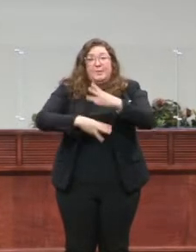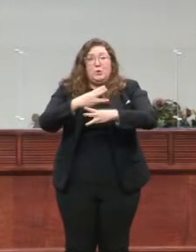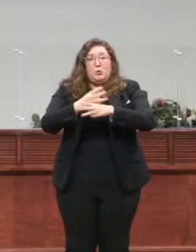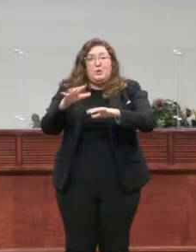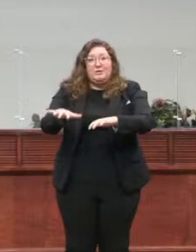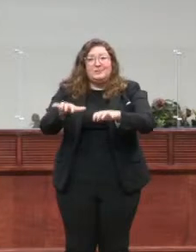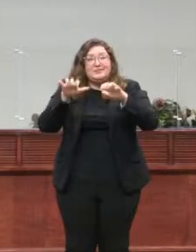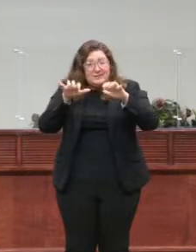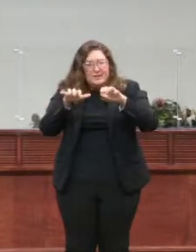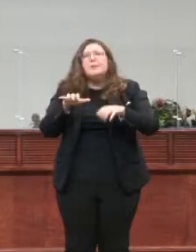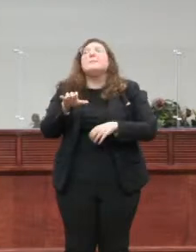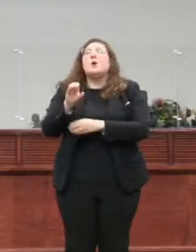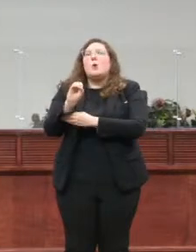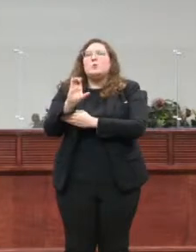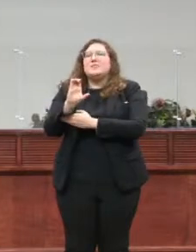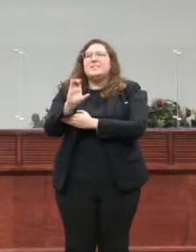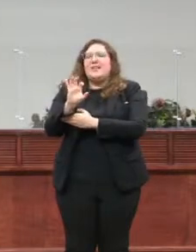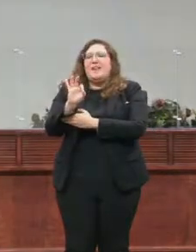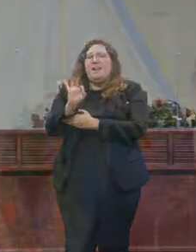ocfl.net/vaccine.